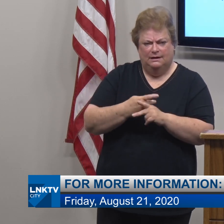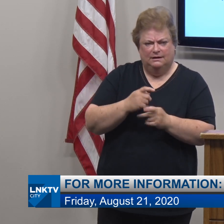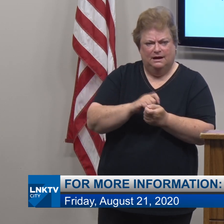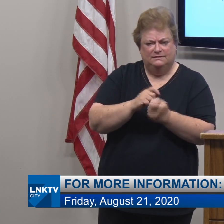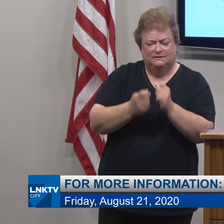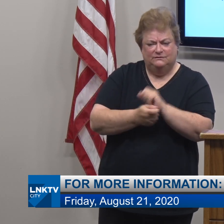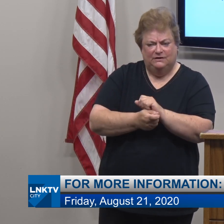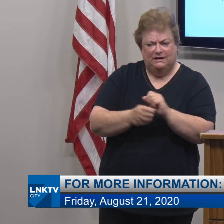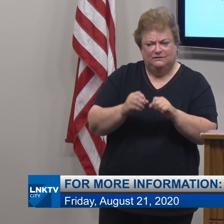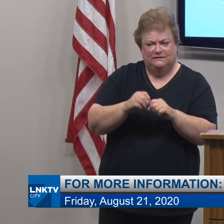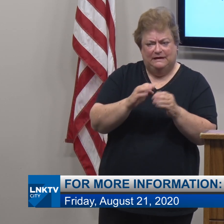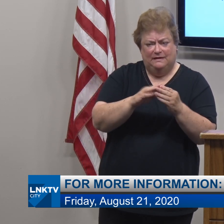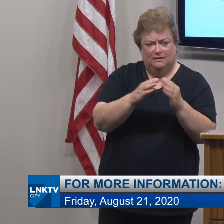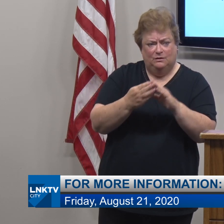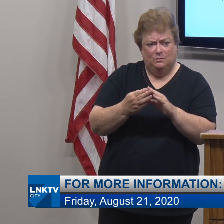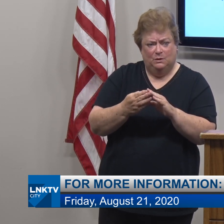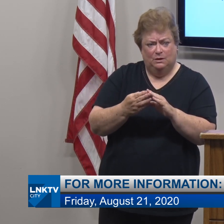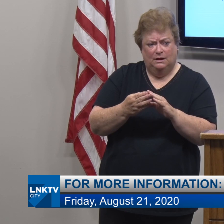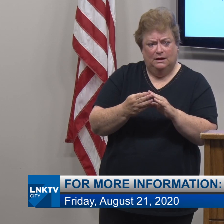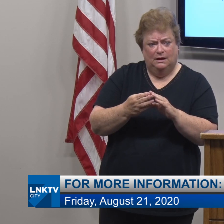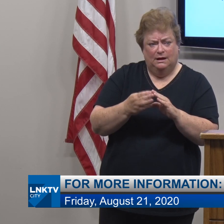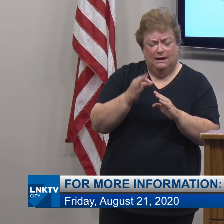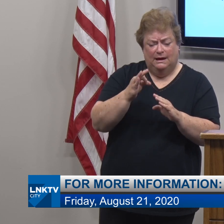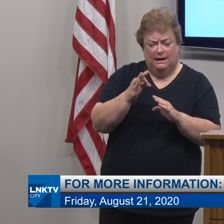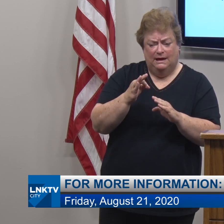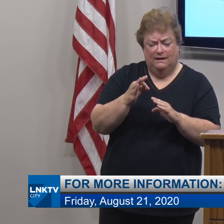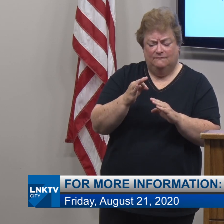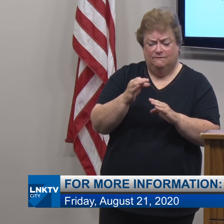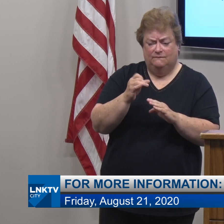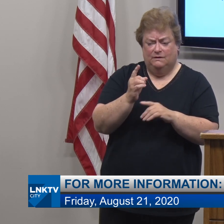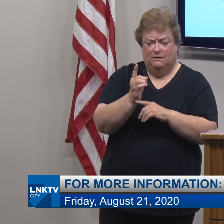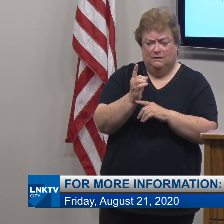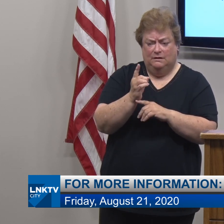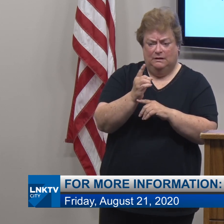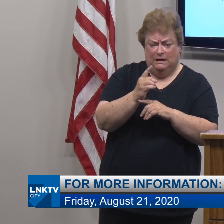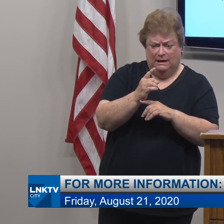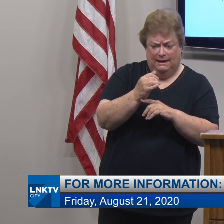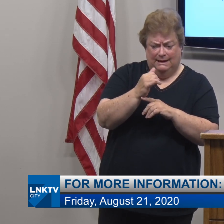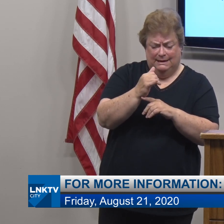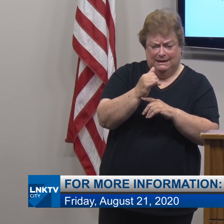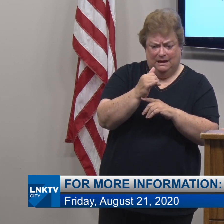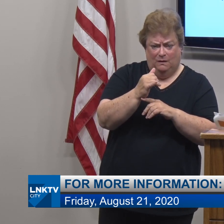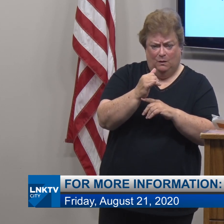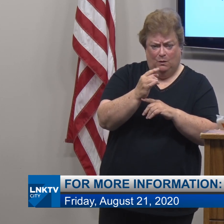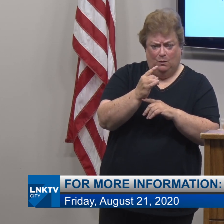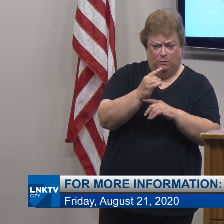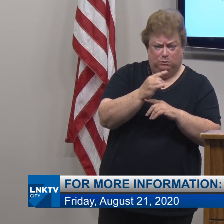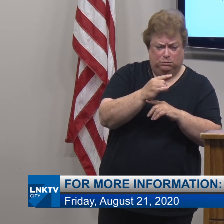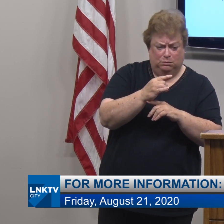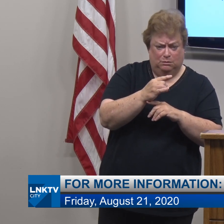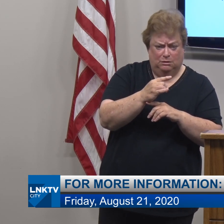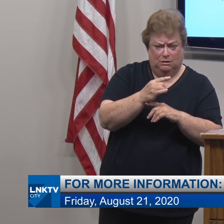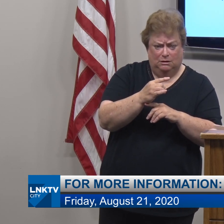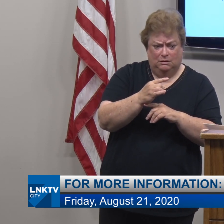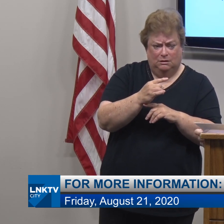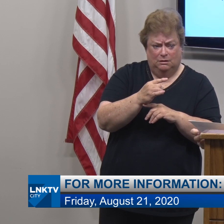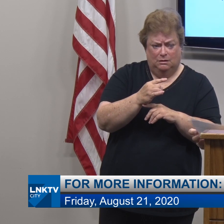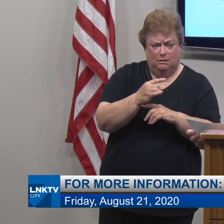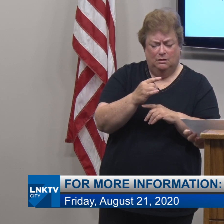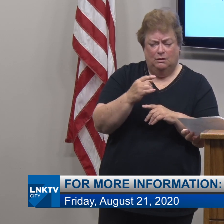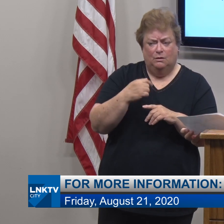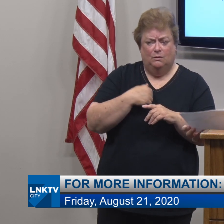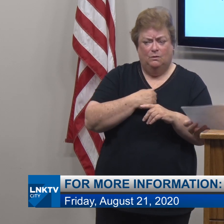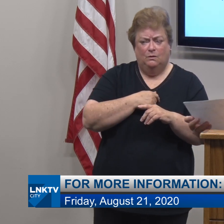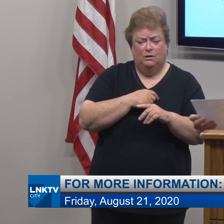the community if the dial goes to yellow? I know school districts were sort of pegging some of